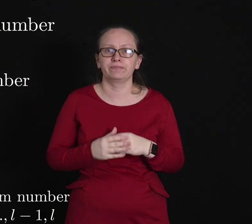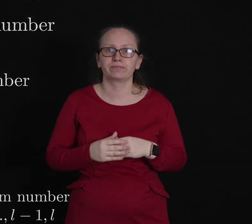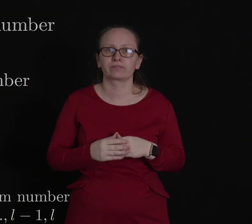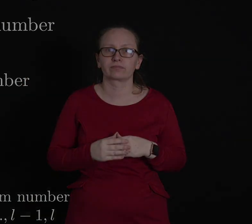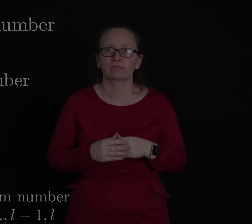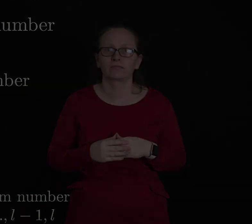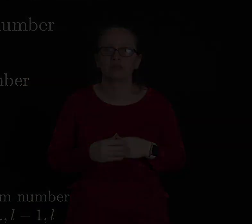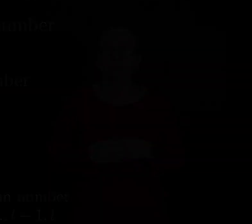Some